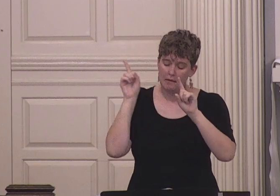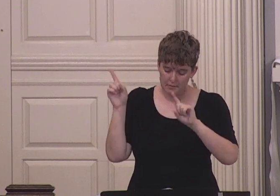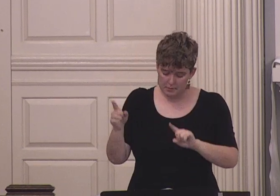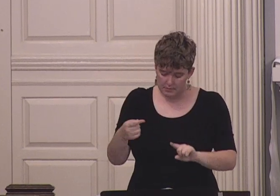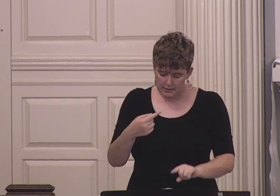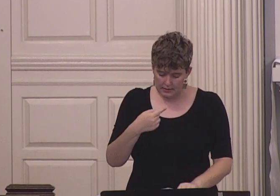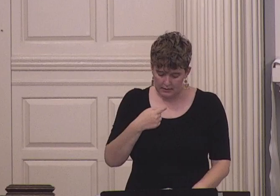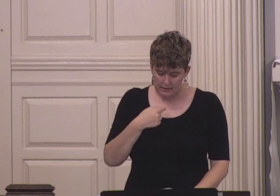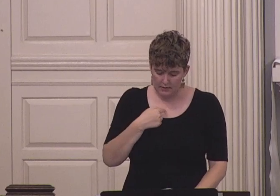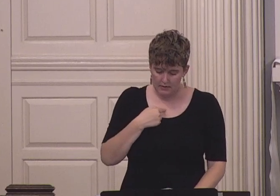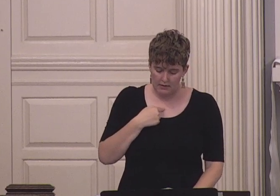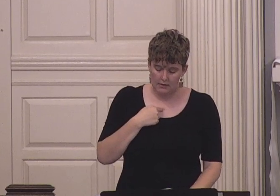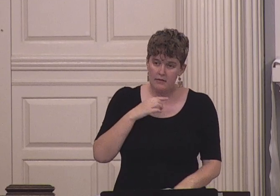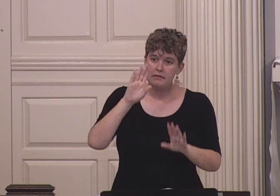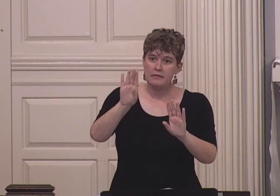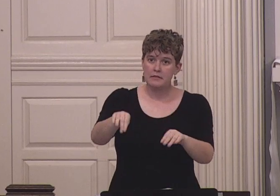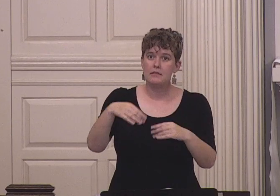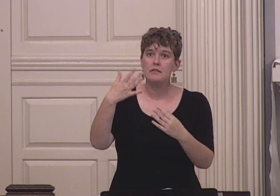answer me